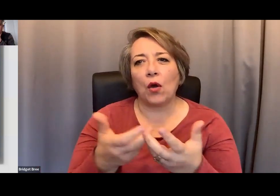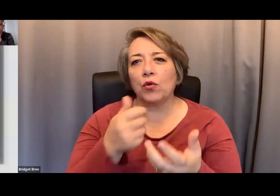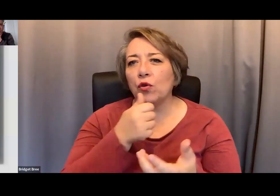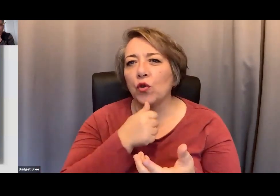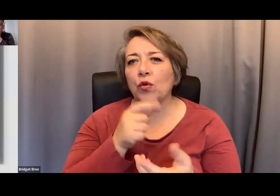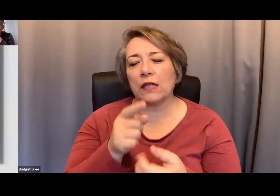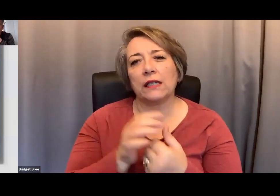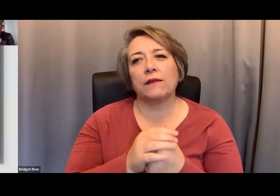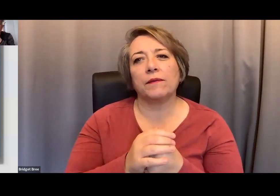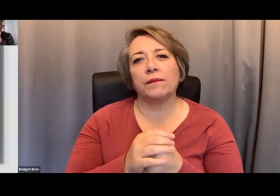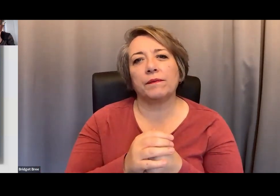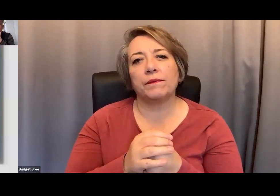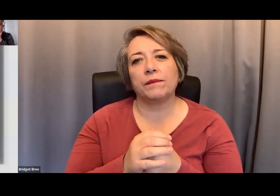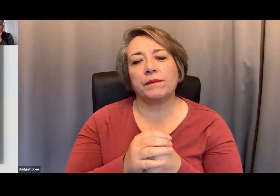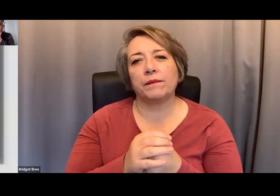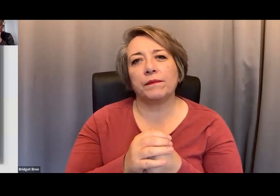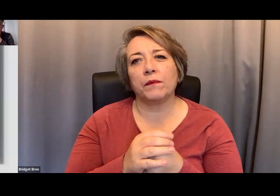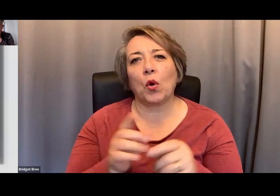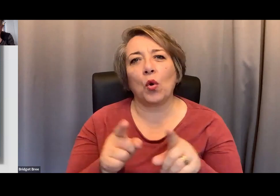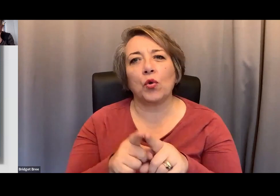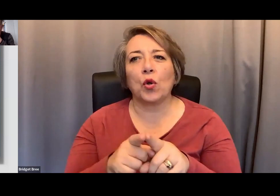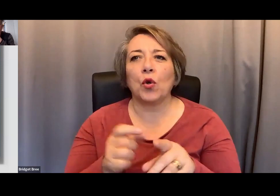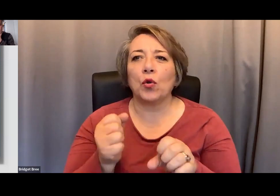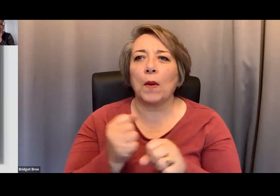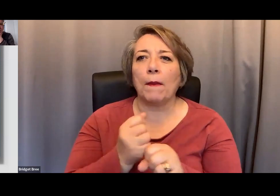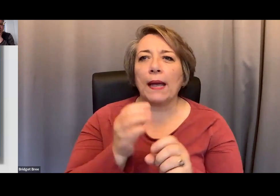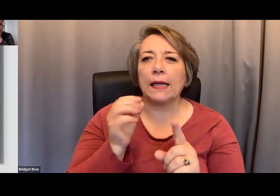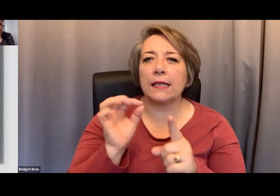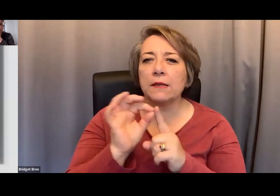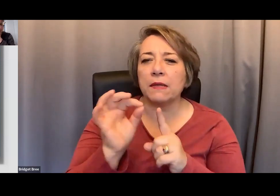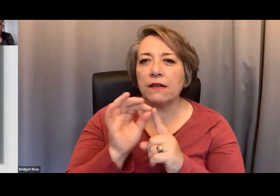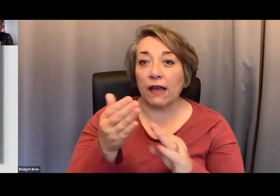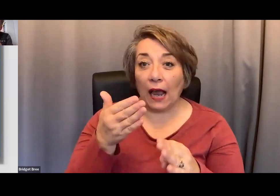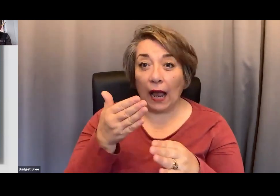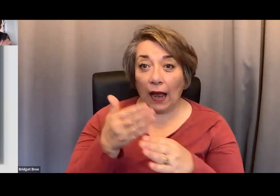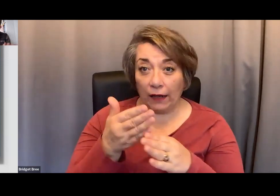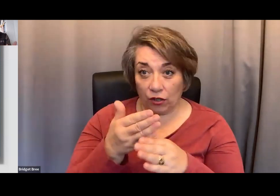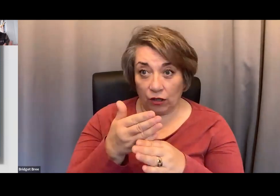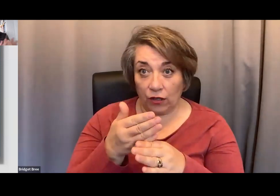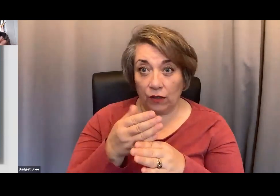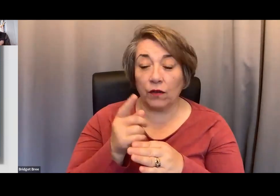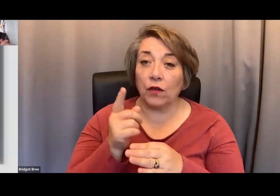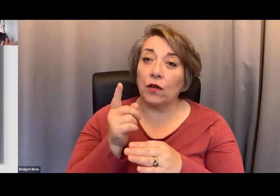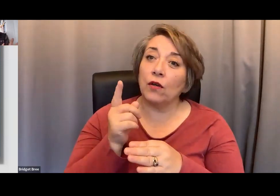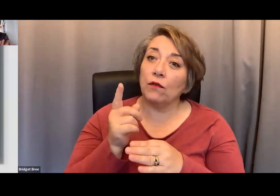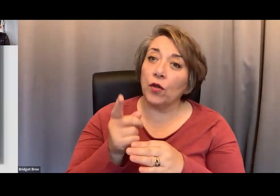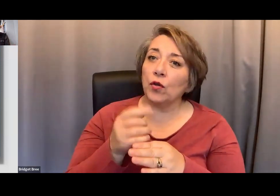and also to make specific actions for you to actually act